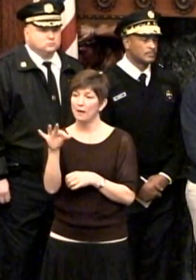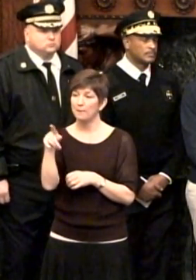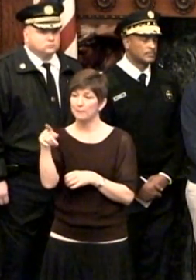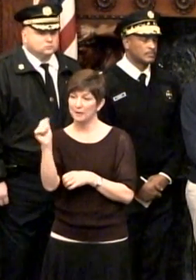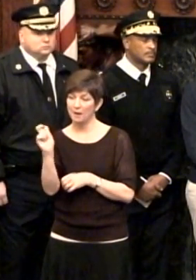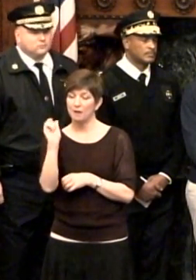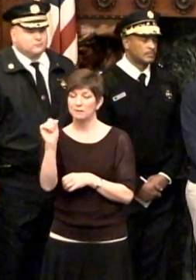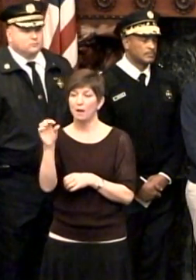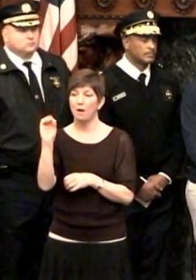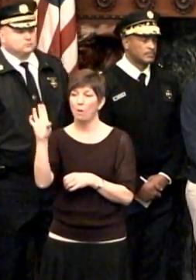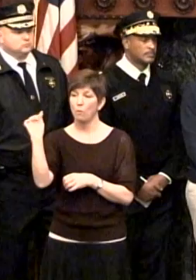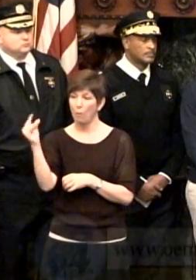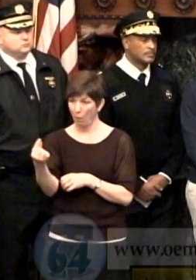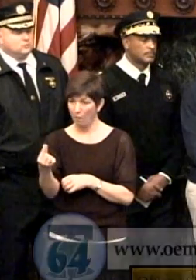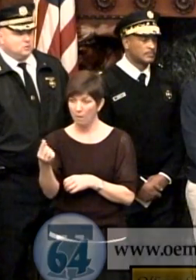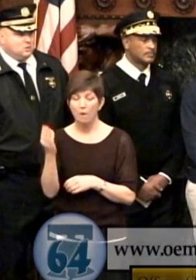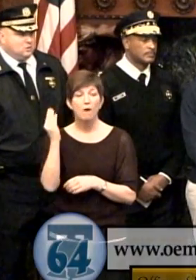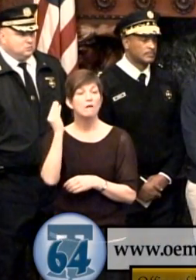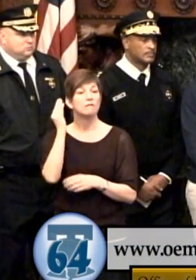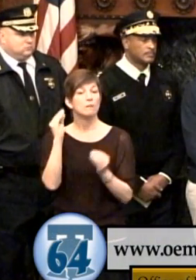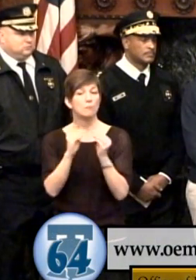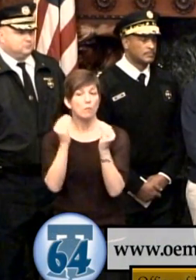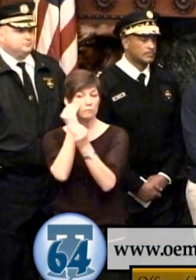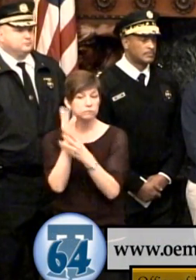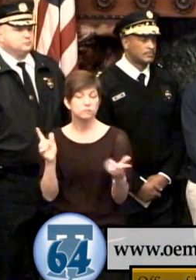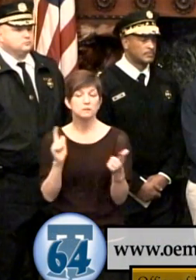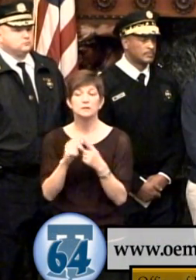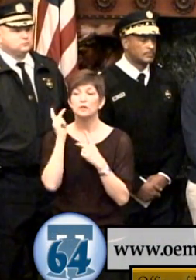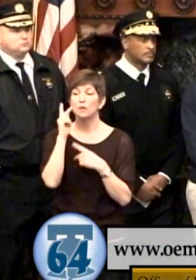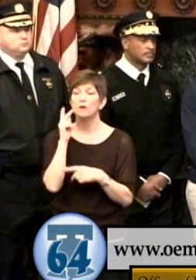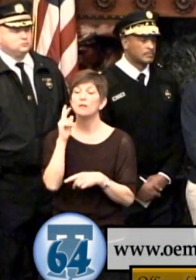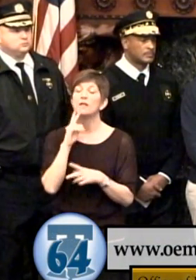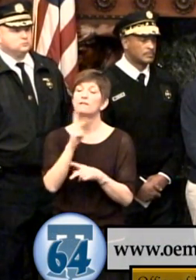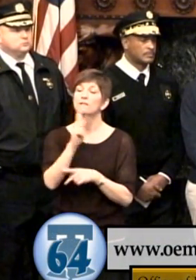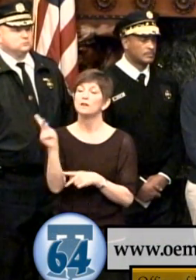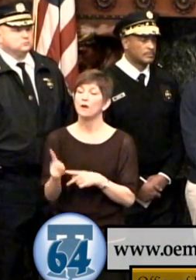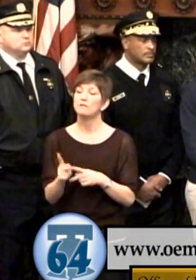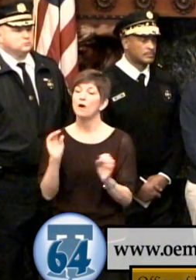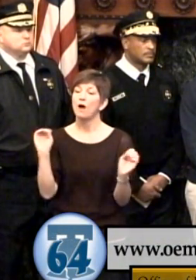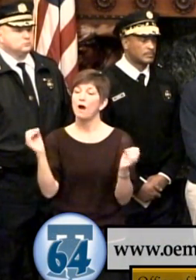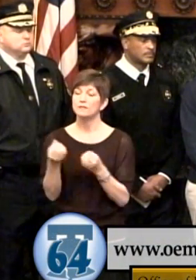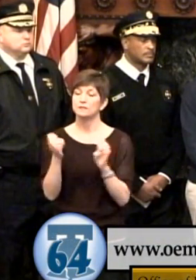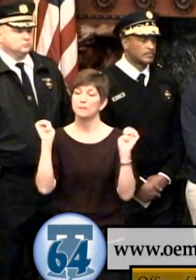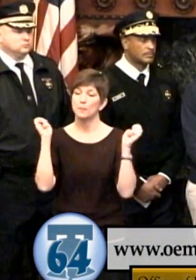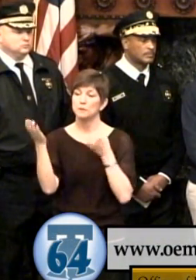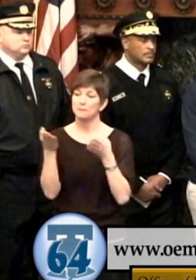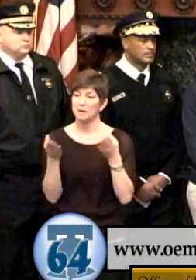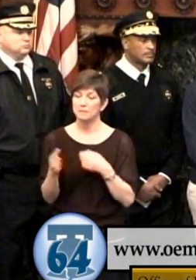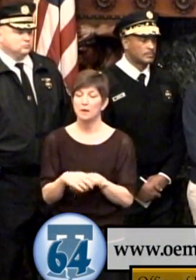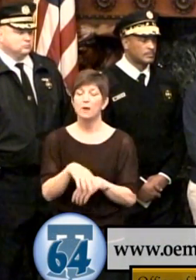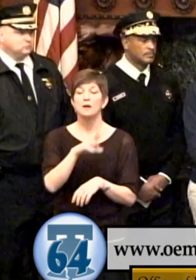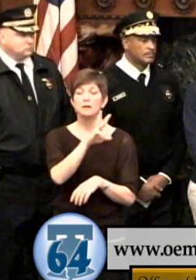www.readynotifypa.org. For more winter weather tips, visit the Philadelphia Office of Emergency Management hotline at